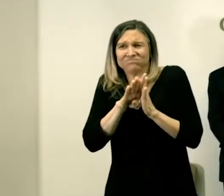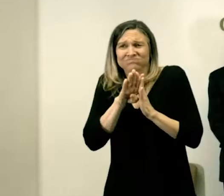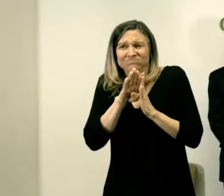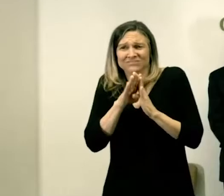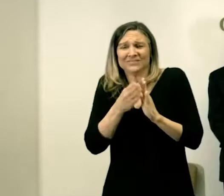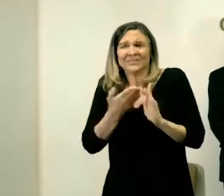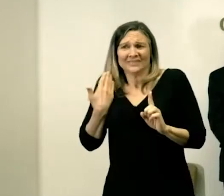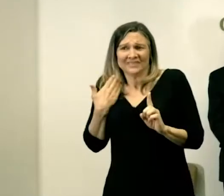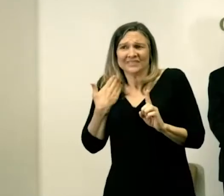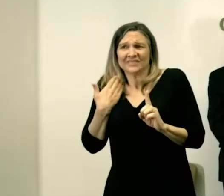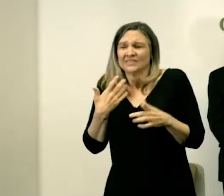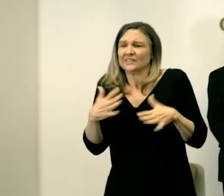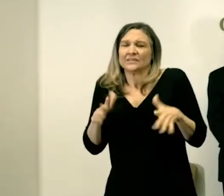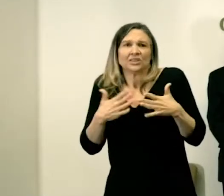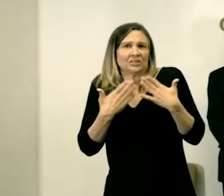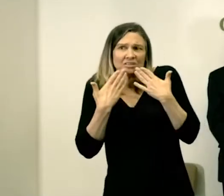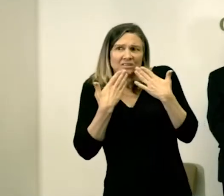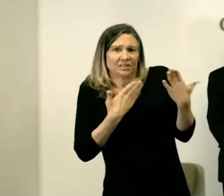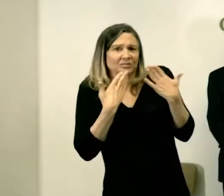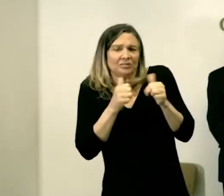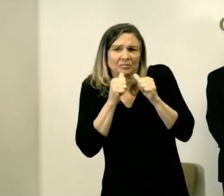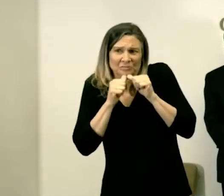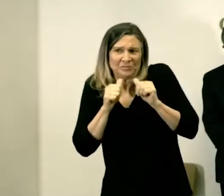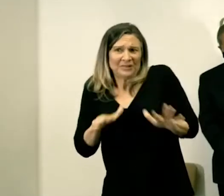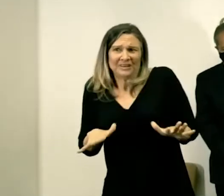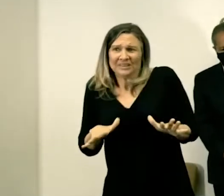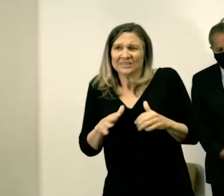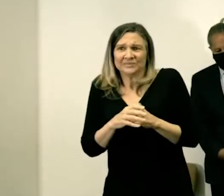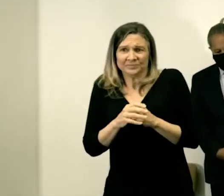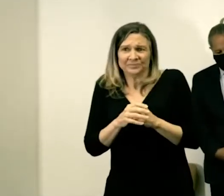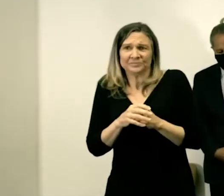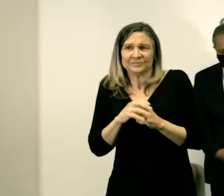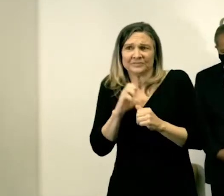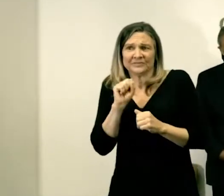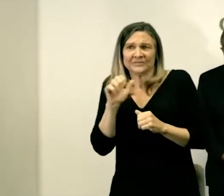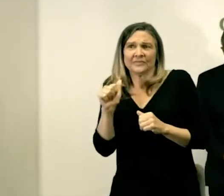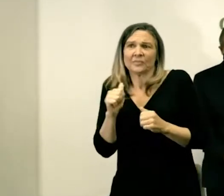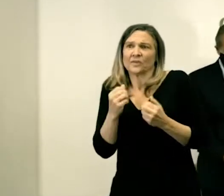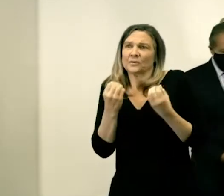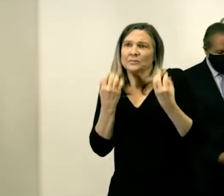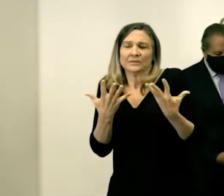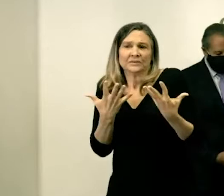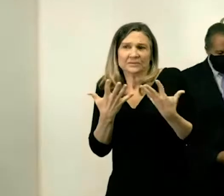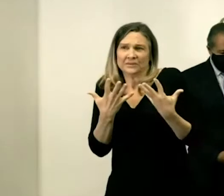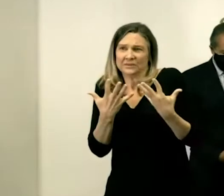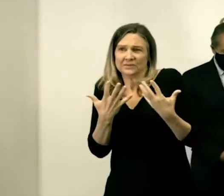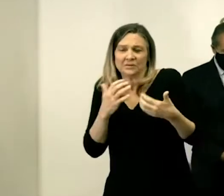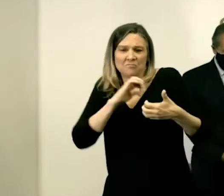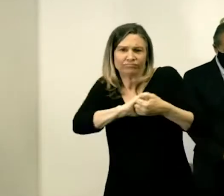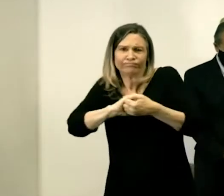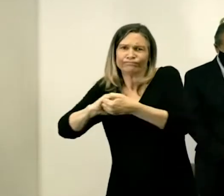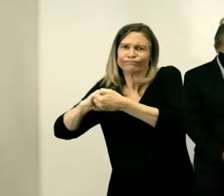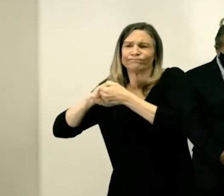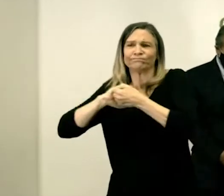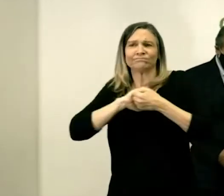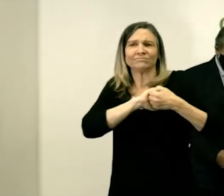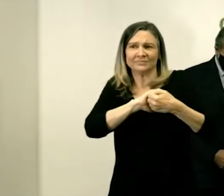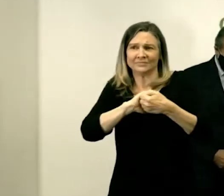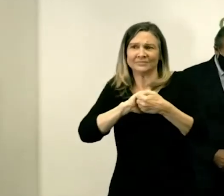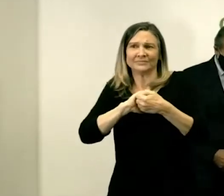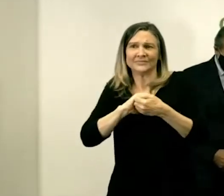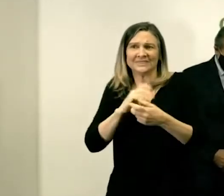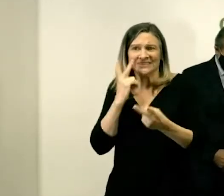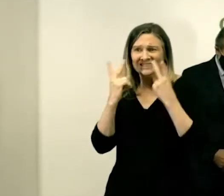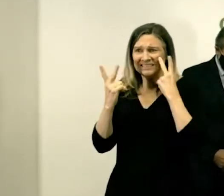very grateful because we're blessed in Santa Ana to have so many partners and strong voices that when we saw the numbers